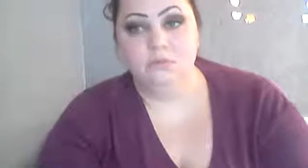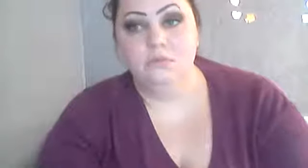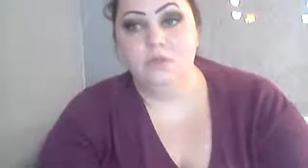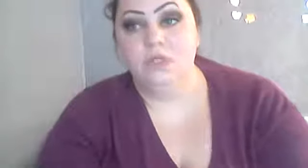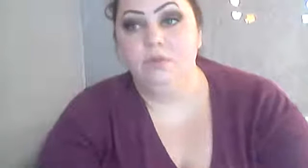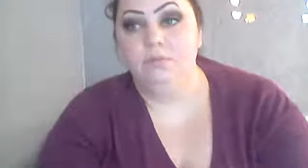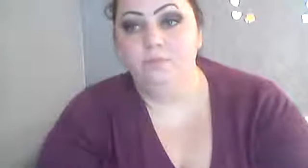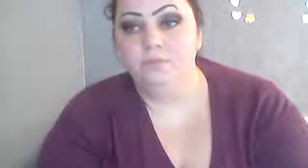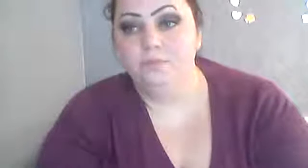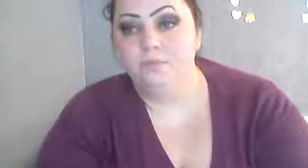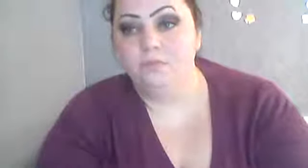So,